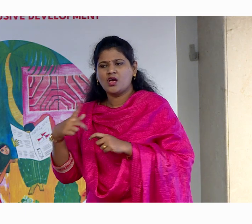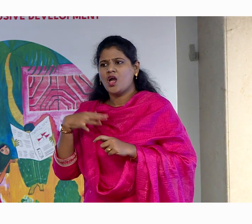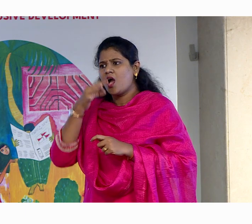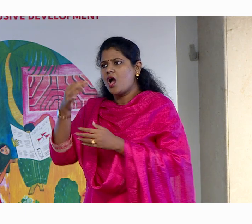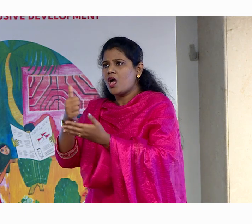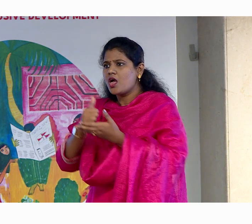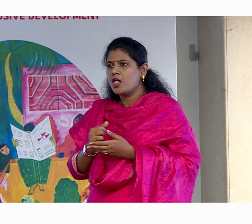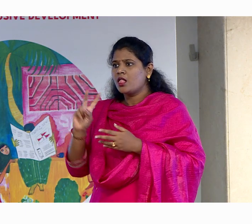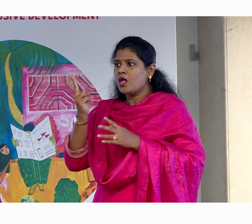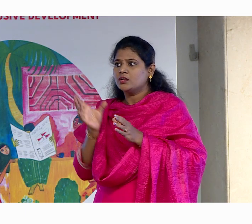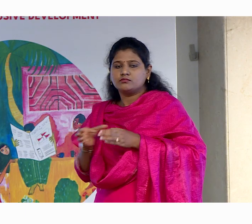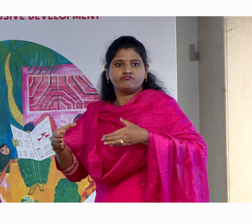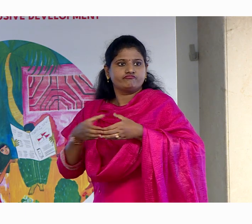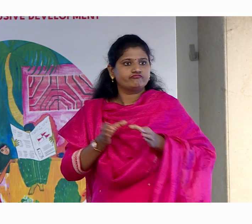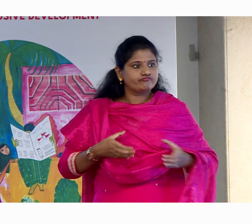two groups of